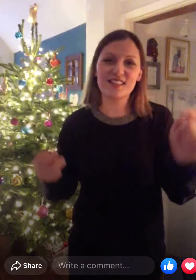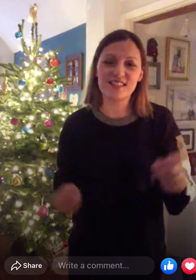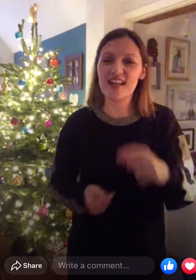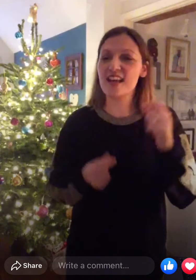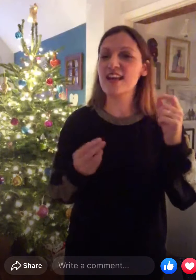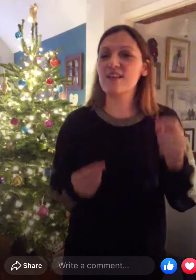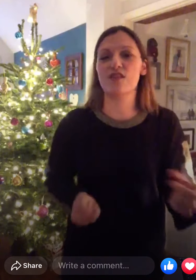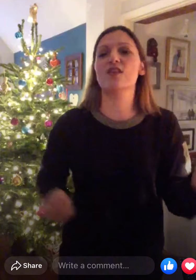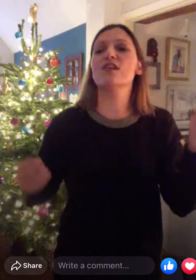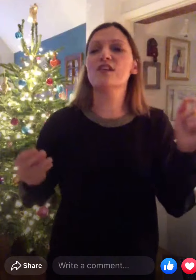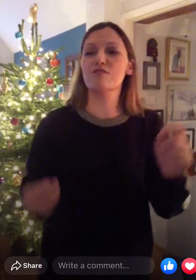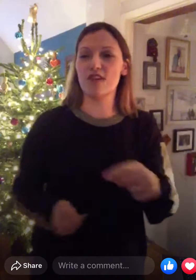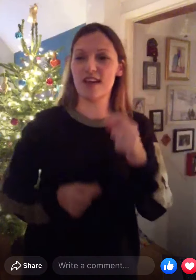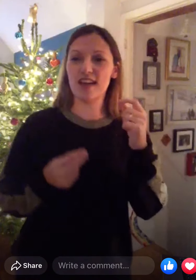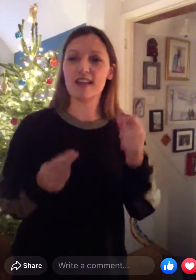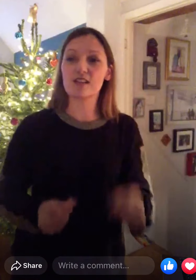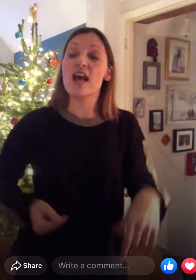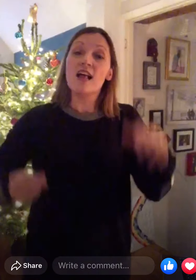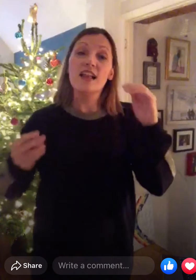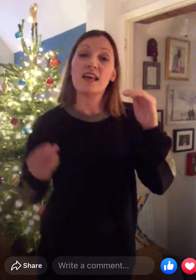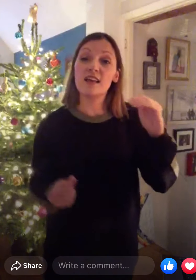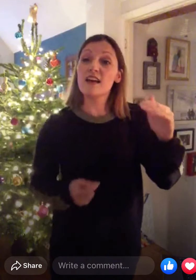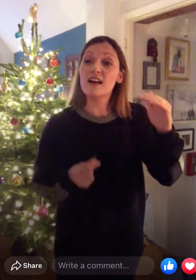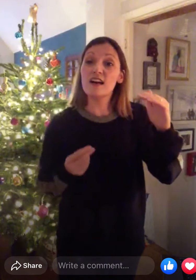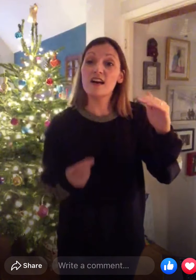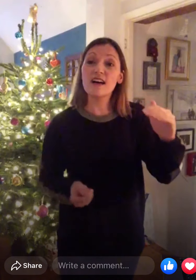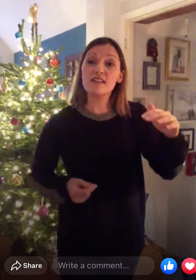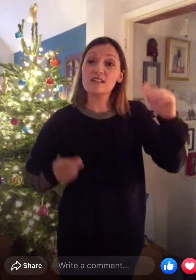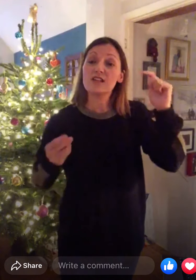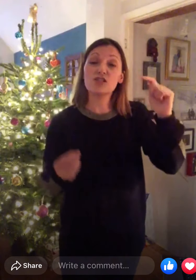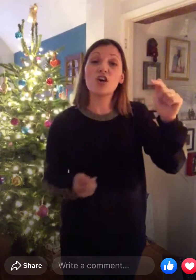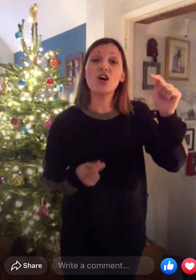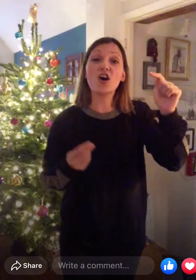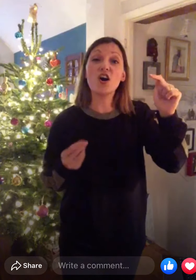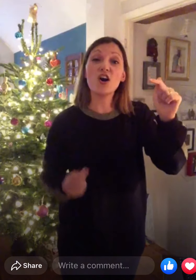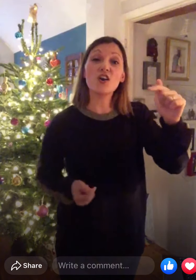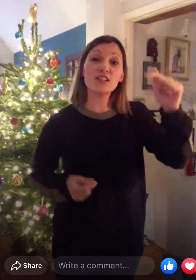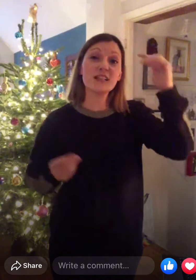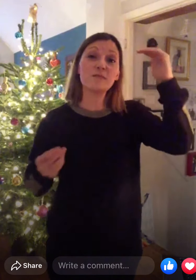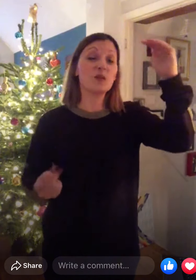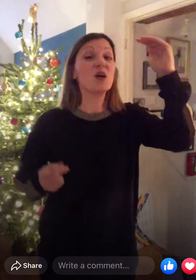Saviour reigns. Let us our songs employ.